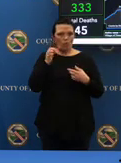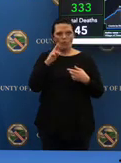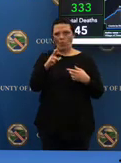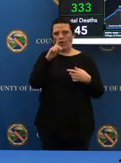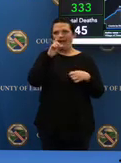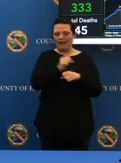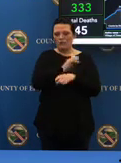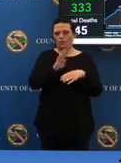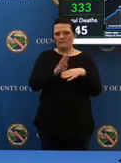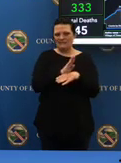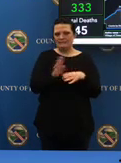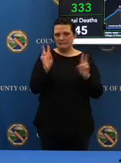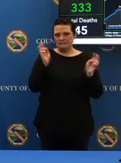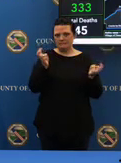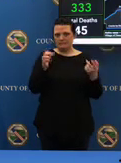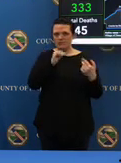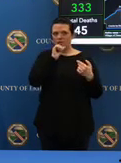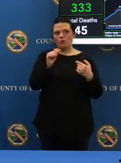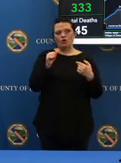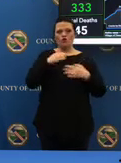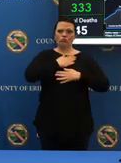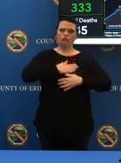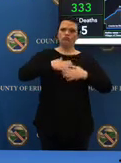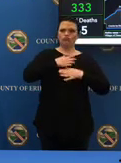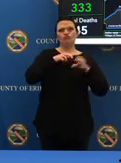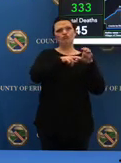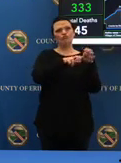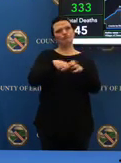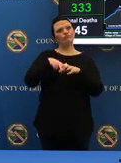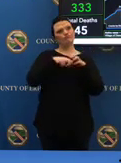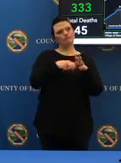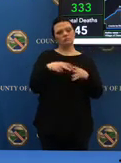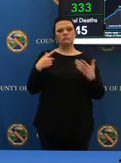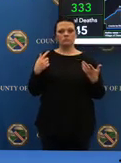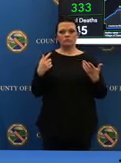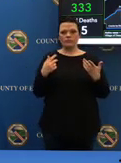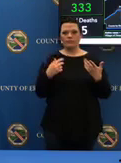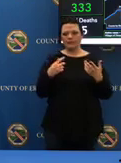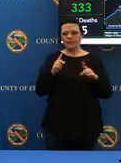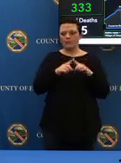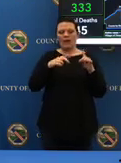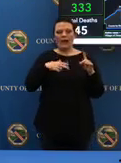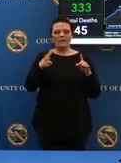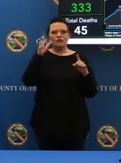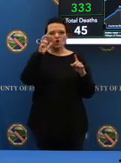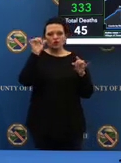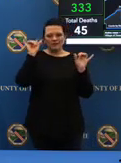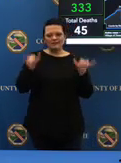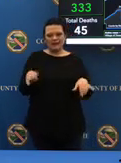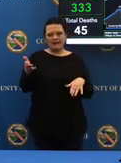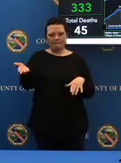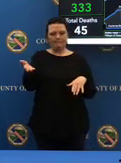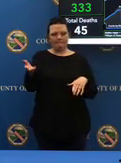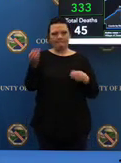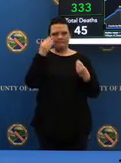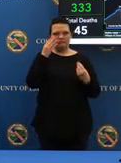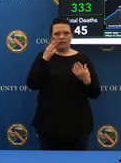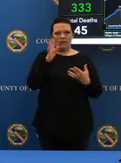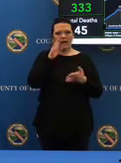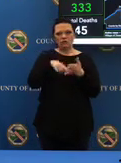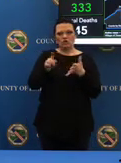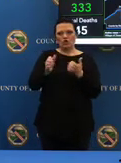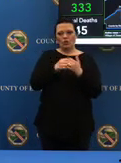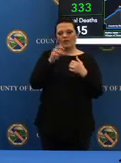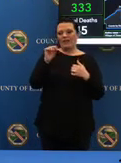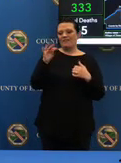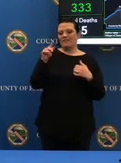so to speak. They weren't just joyriders. I have heard the same as you're reporting. I'll have to check with the